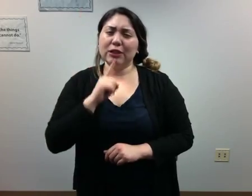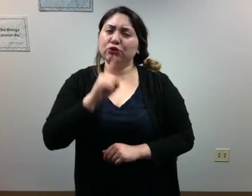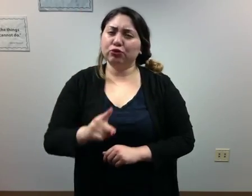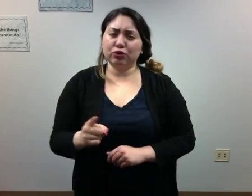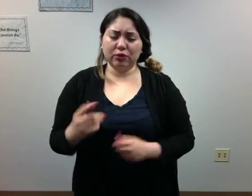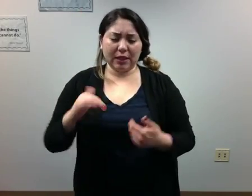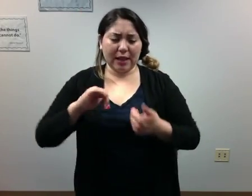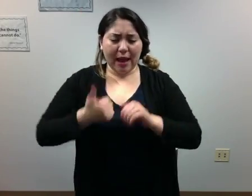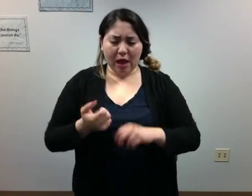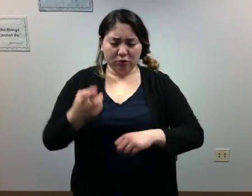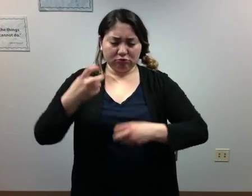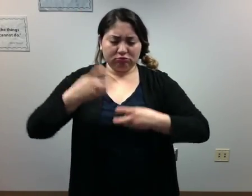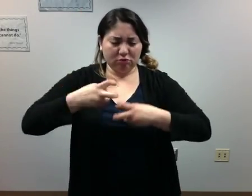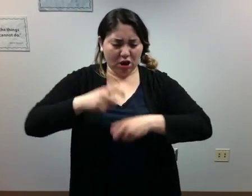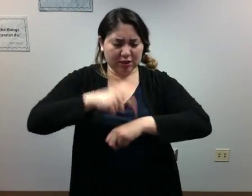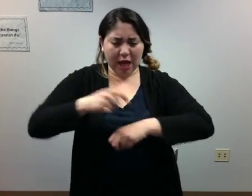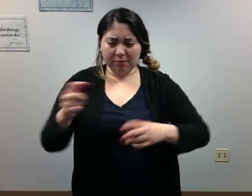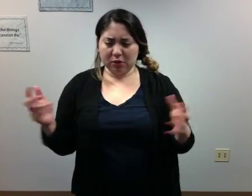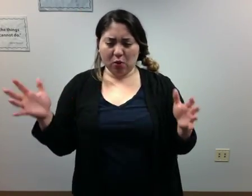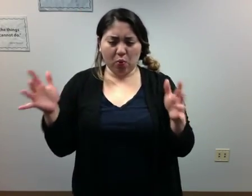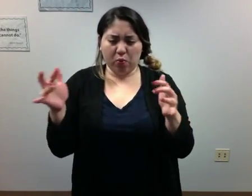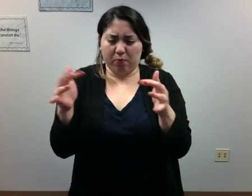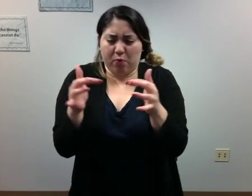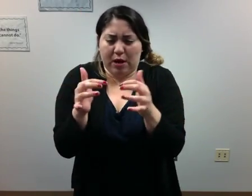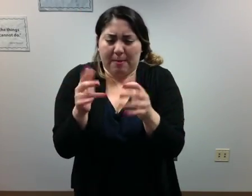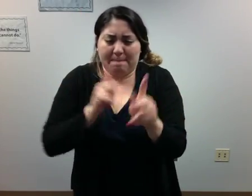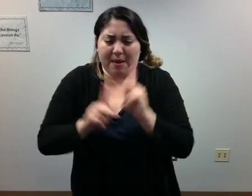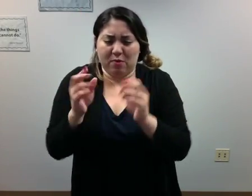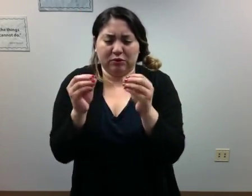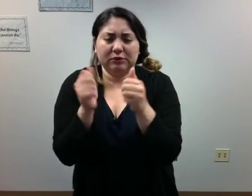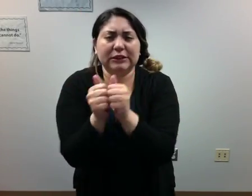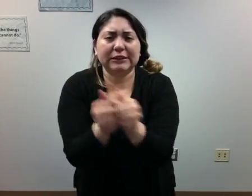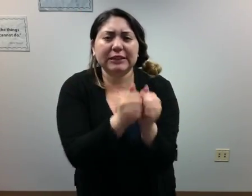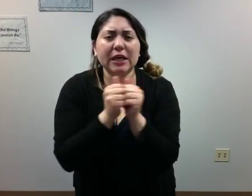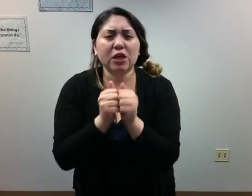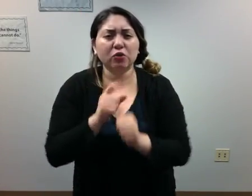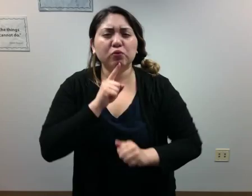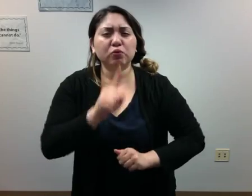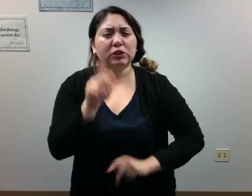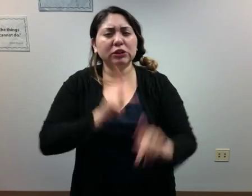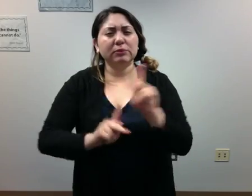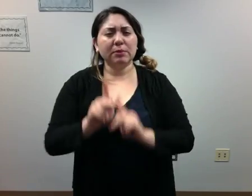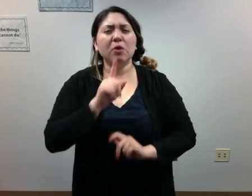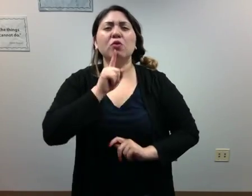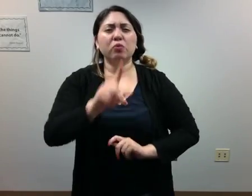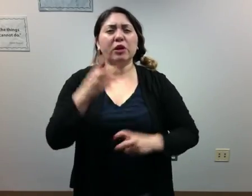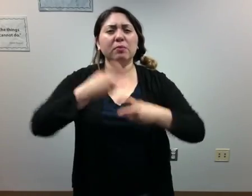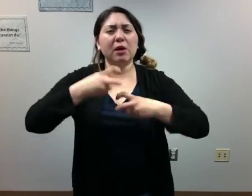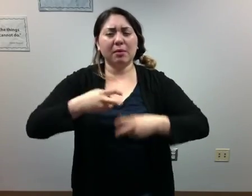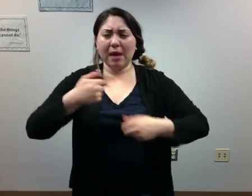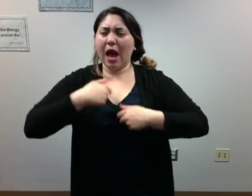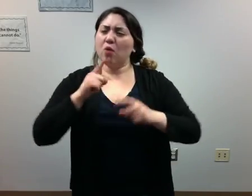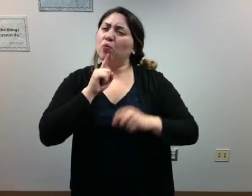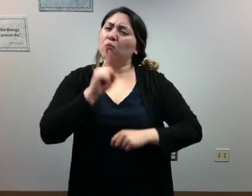together. Those were real people with real problems, and they had real dreams about getting out of the